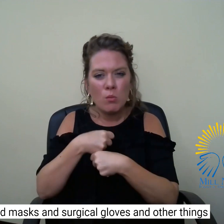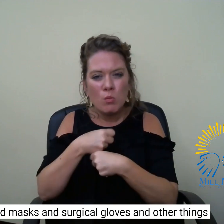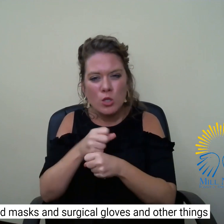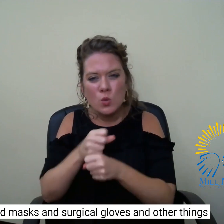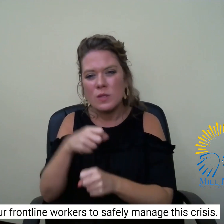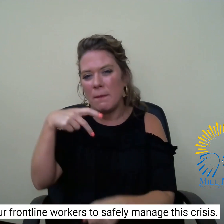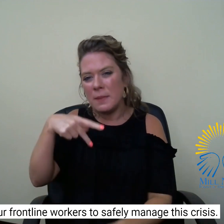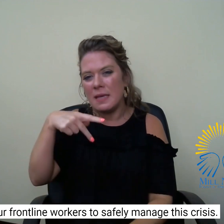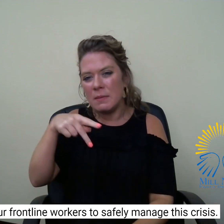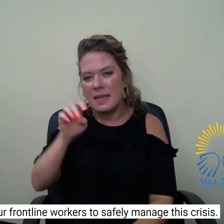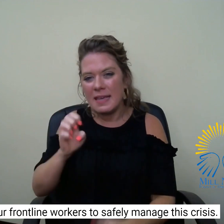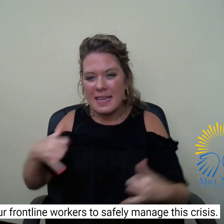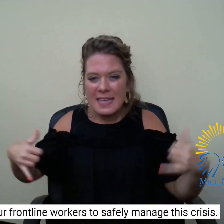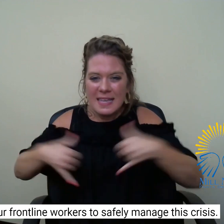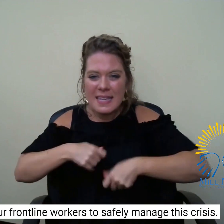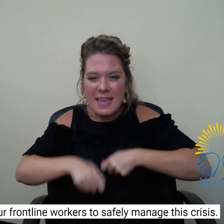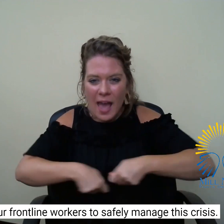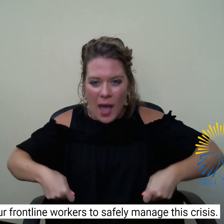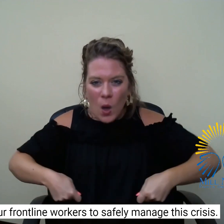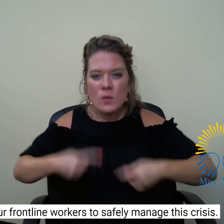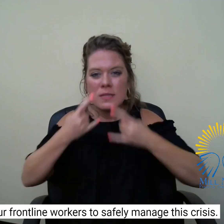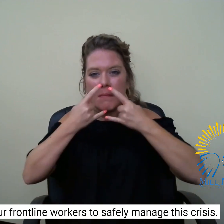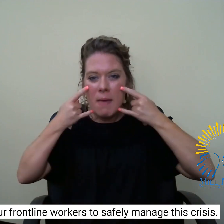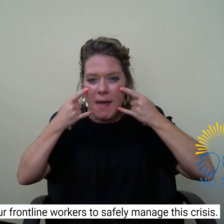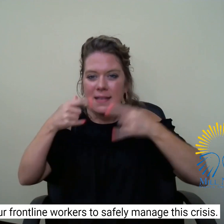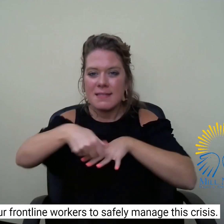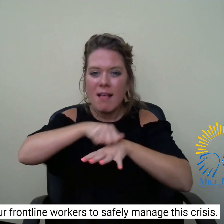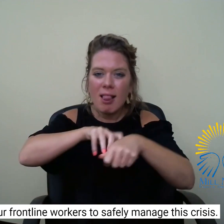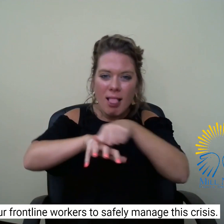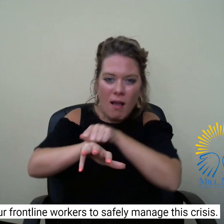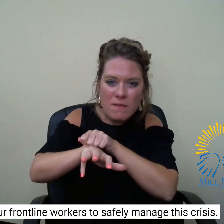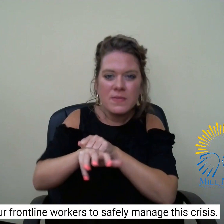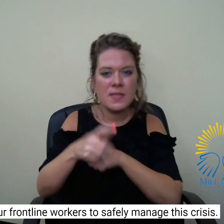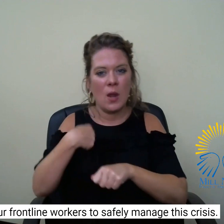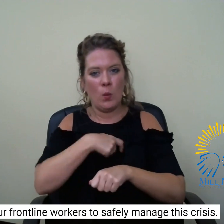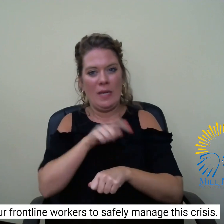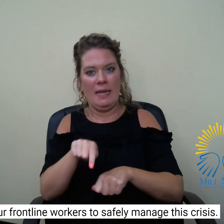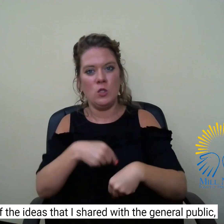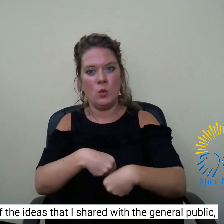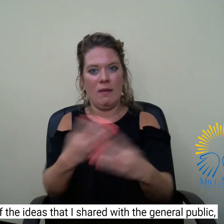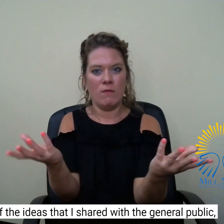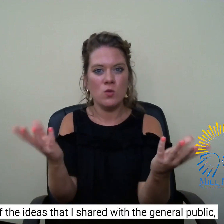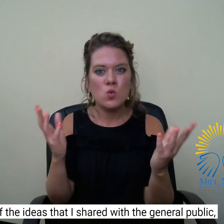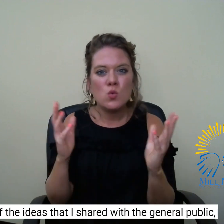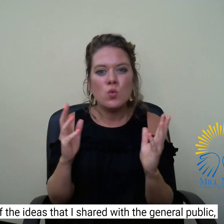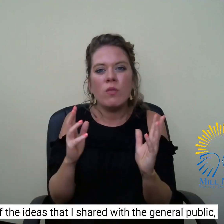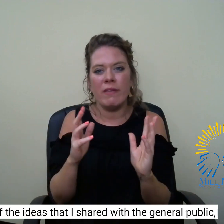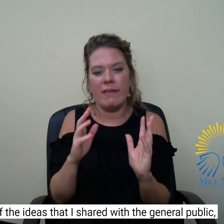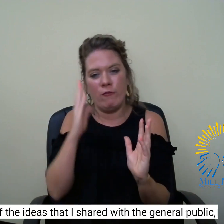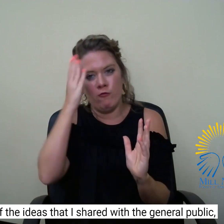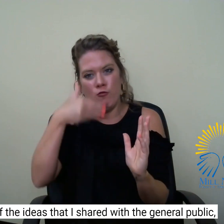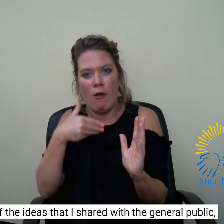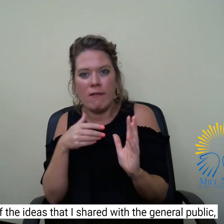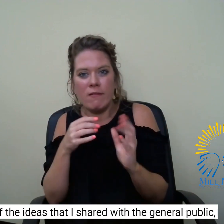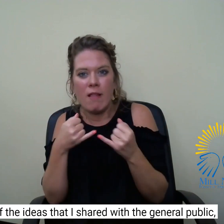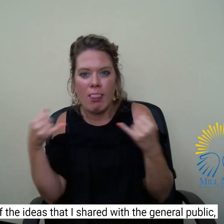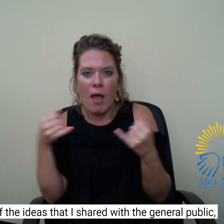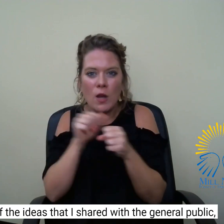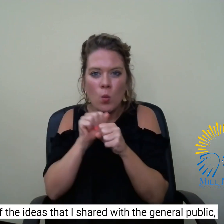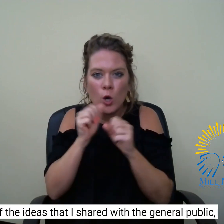things that we need for our frontline workers to safely manage this crisis. Those are some of the ideas that I shared with the general